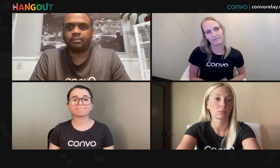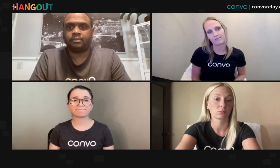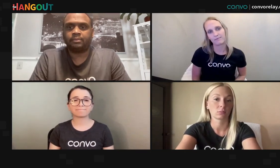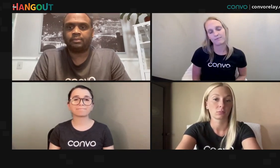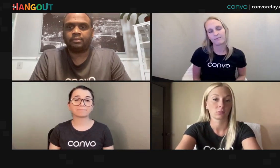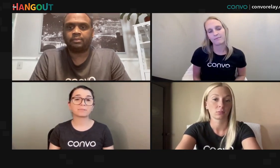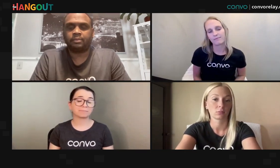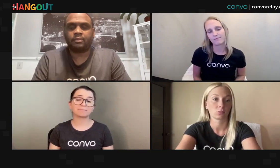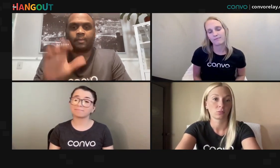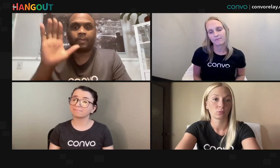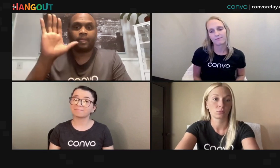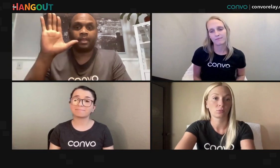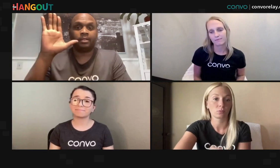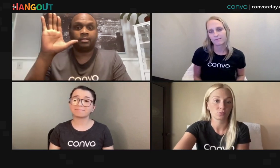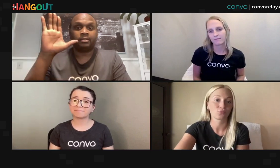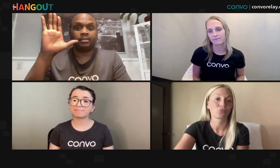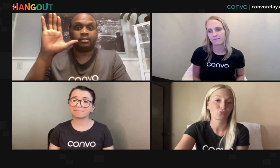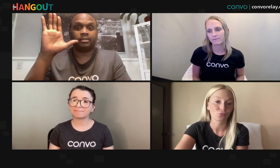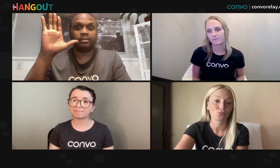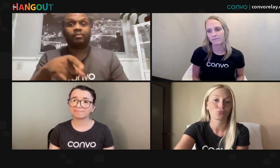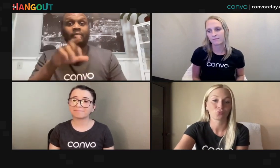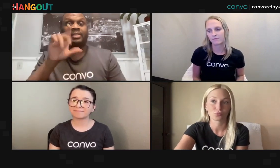meet the customer's needs.